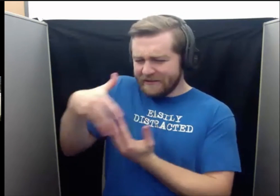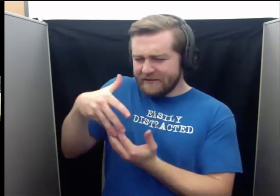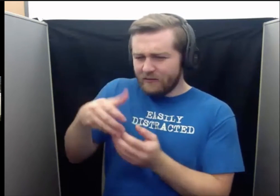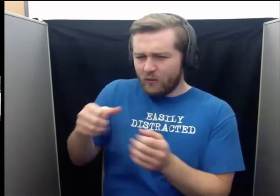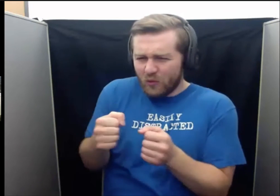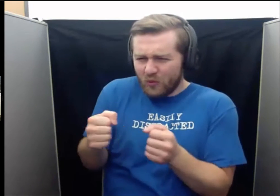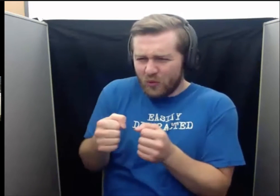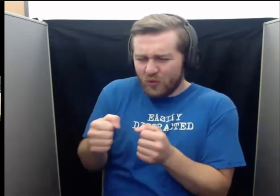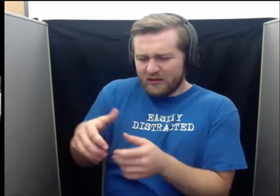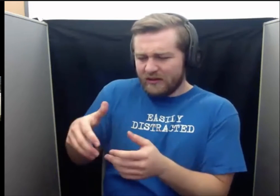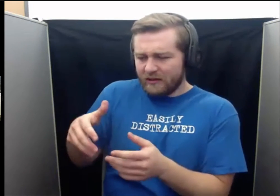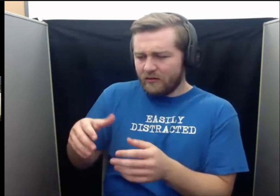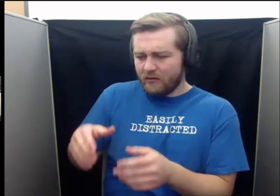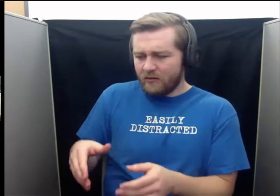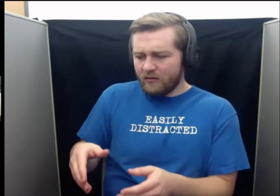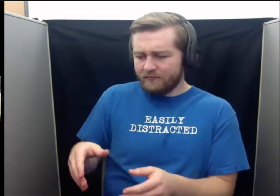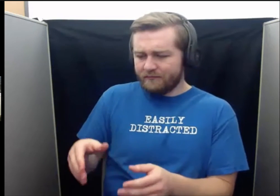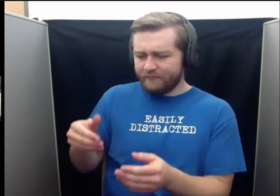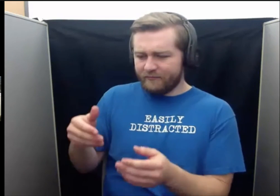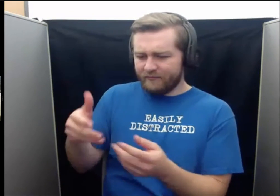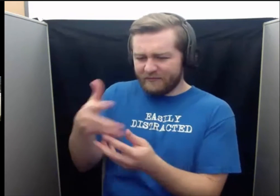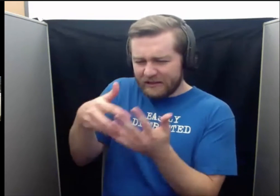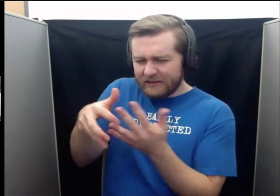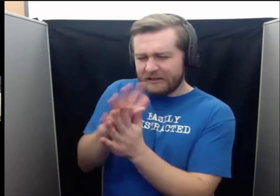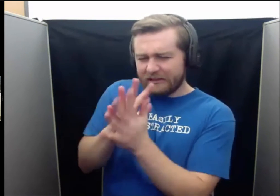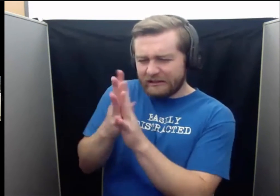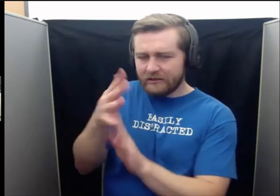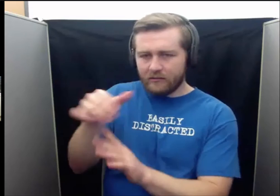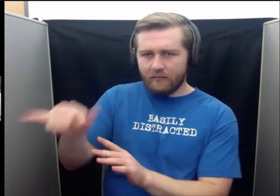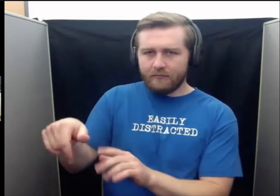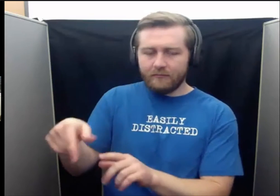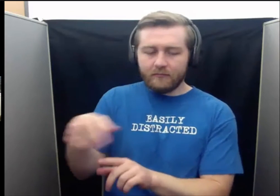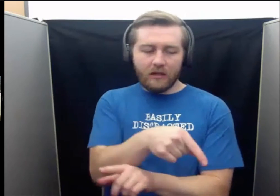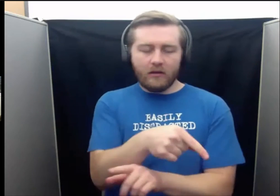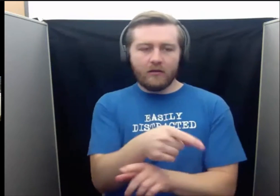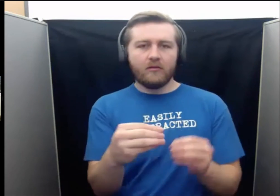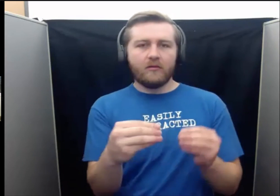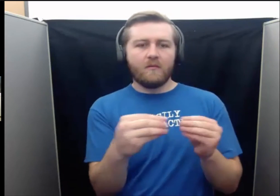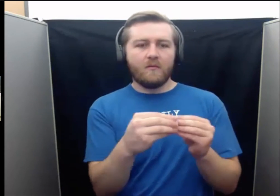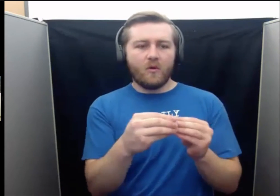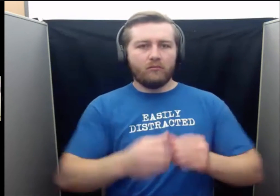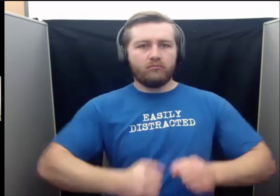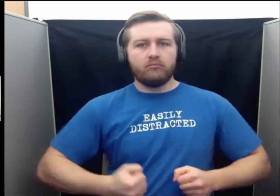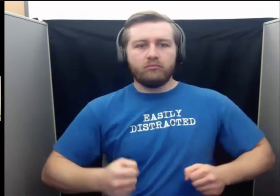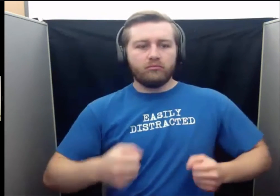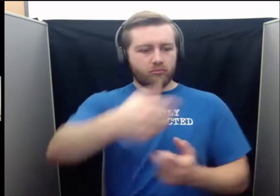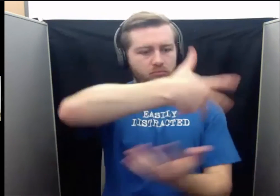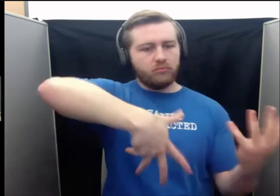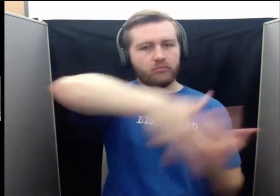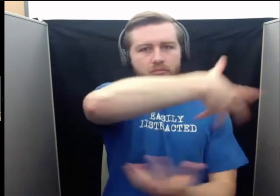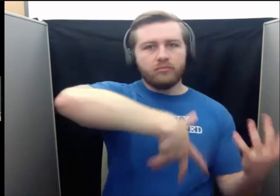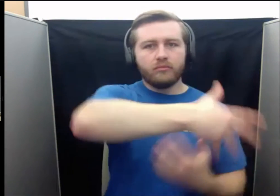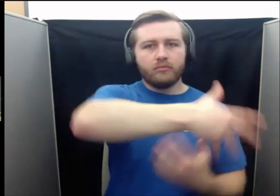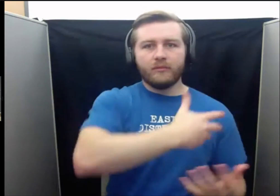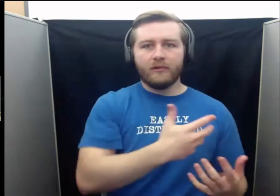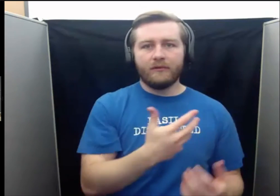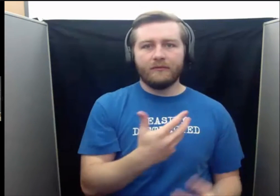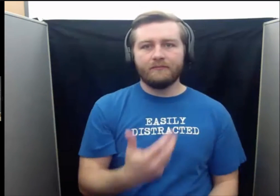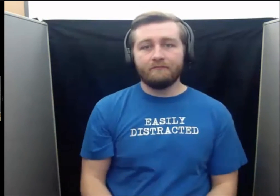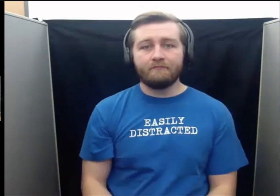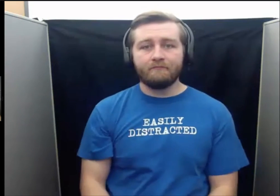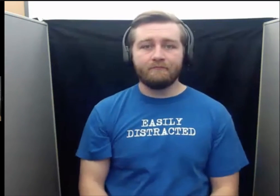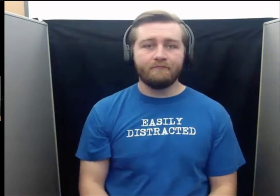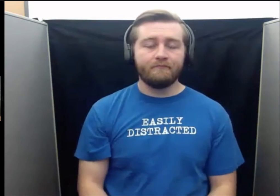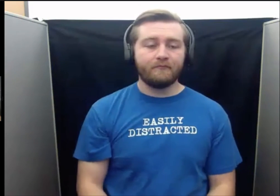The warm ones are just all over the place, and they've got all this space between them. Now, if you look at